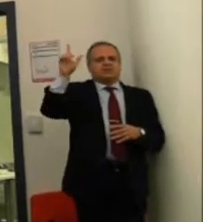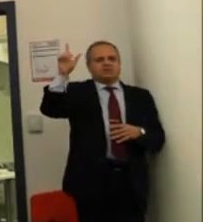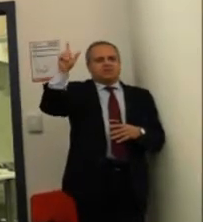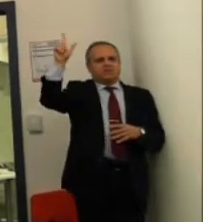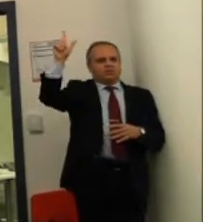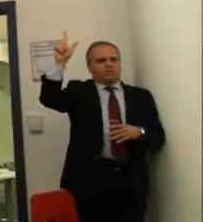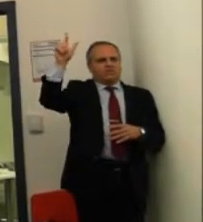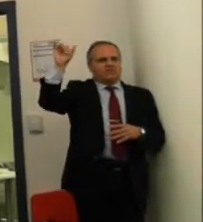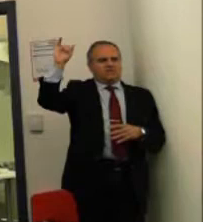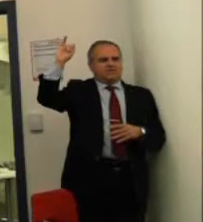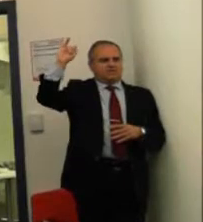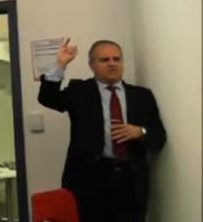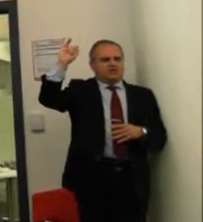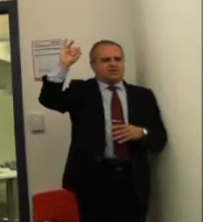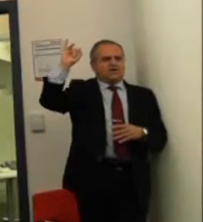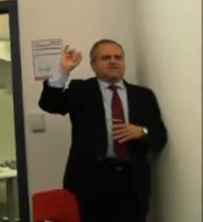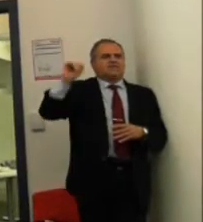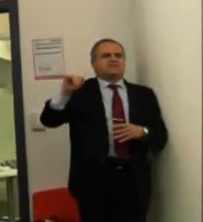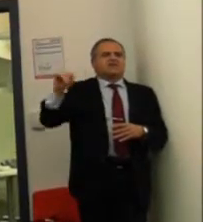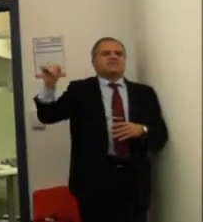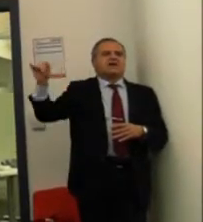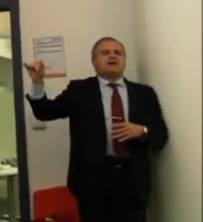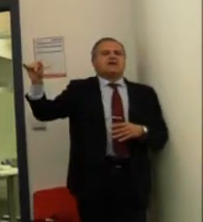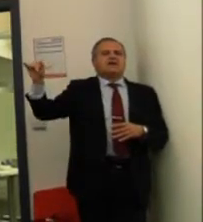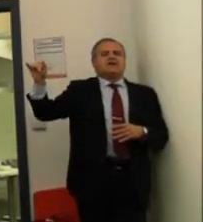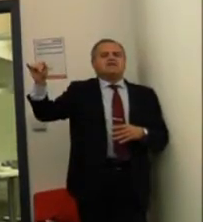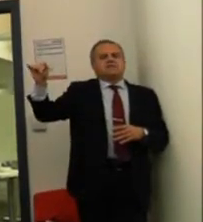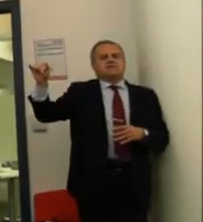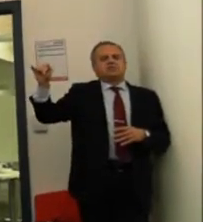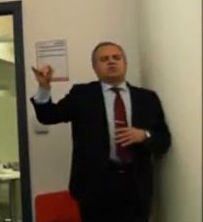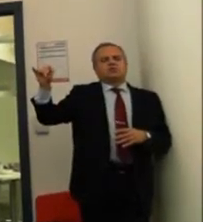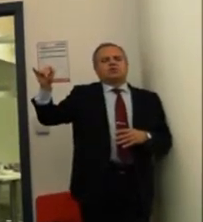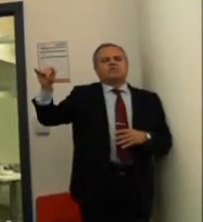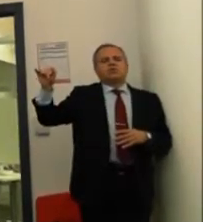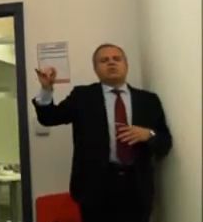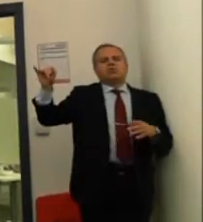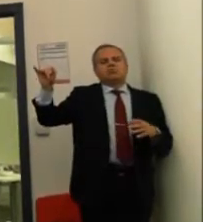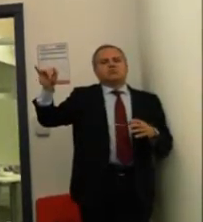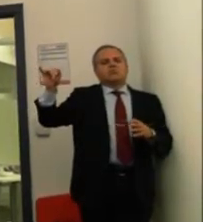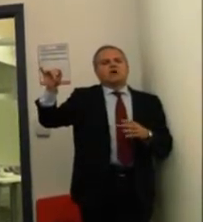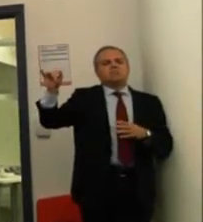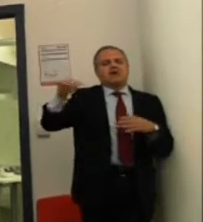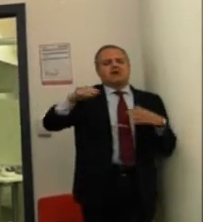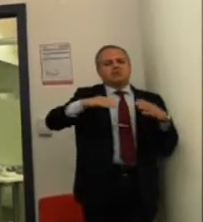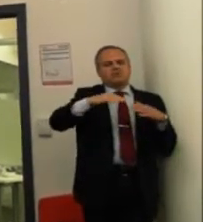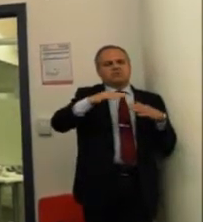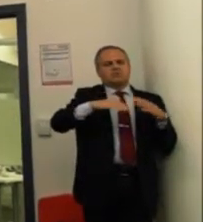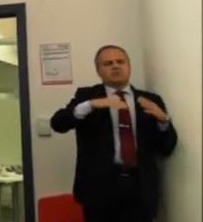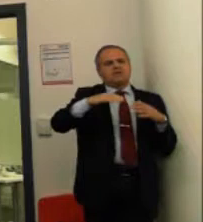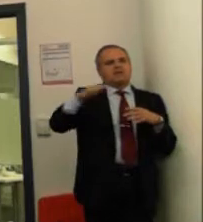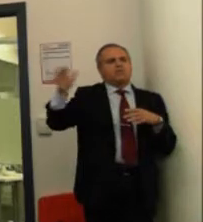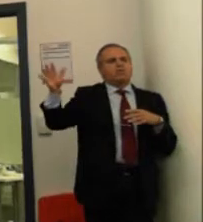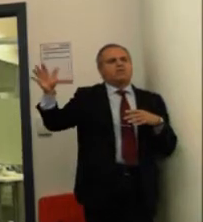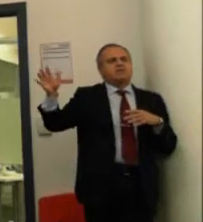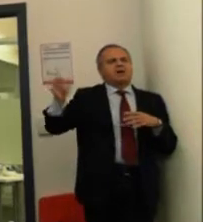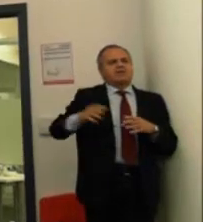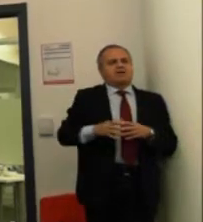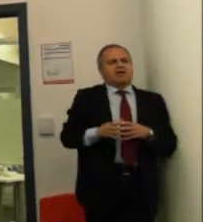that you need in doing this and differentiating etc etc is a sort of almost wiped out on the same level with background